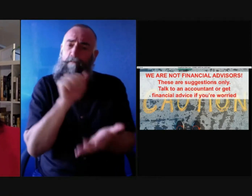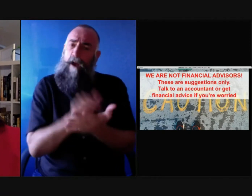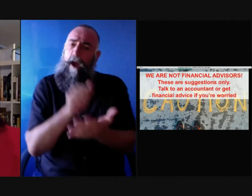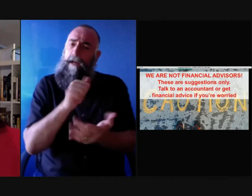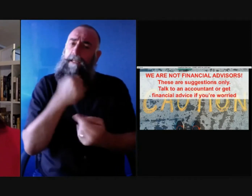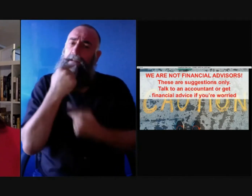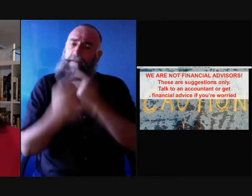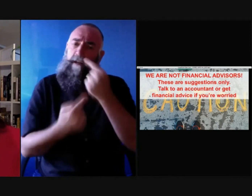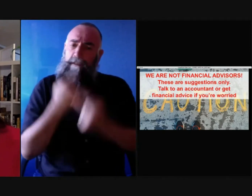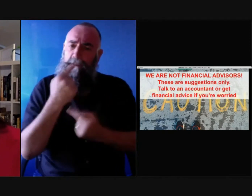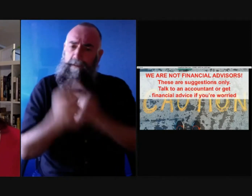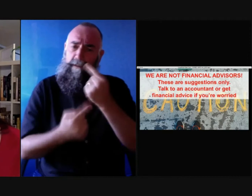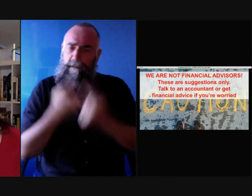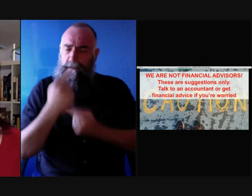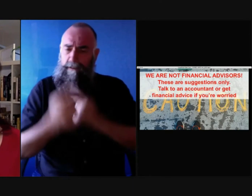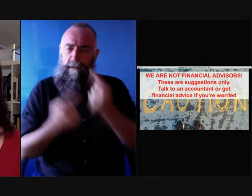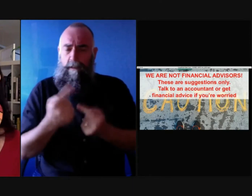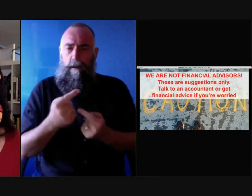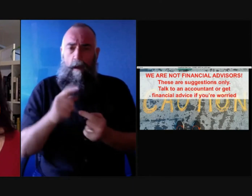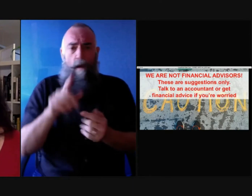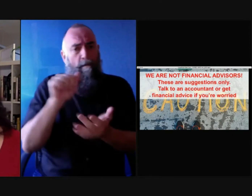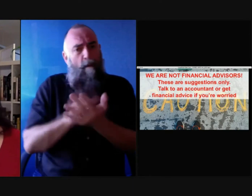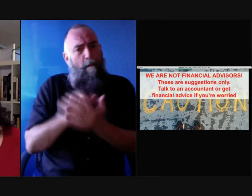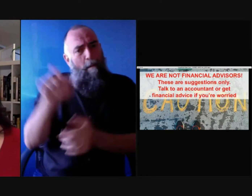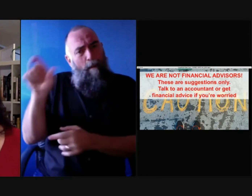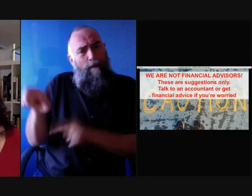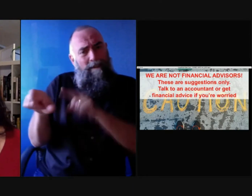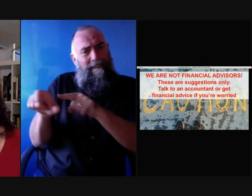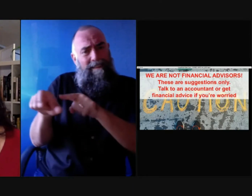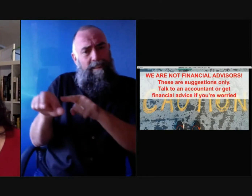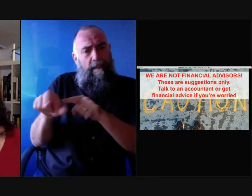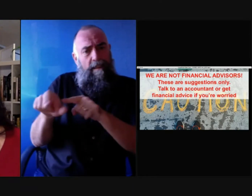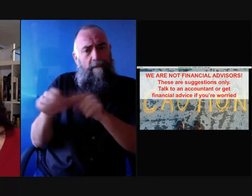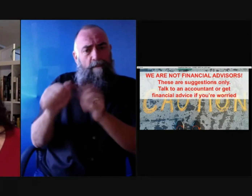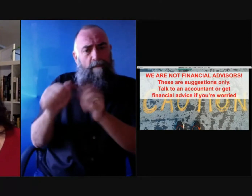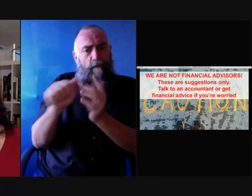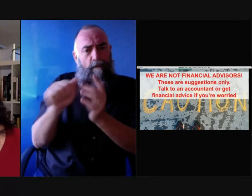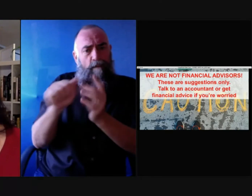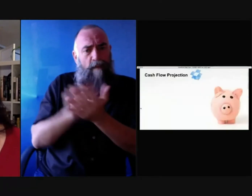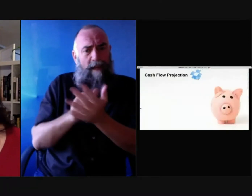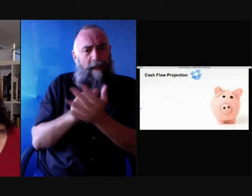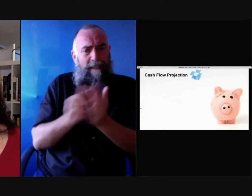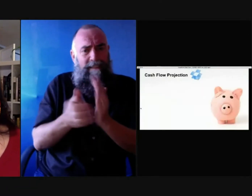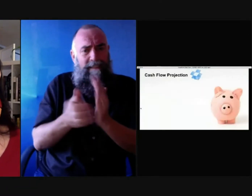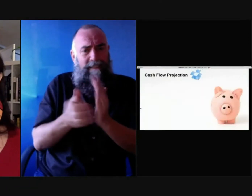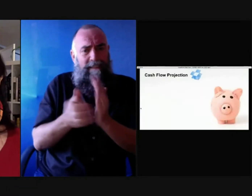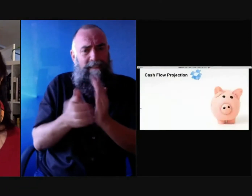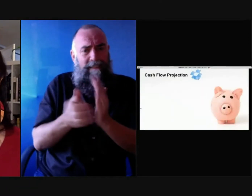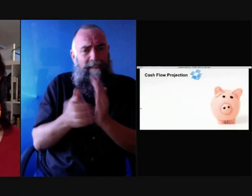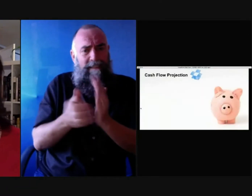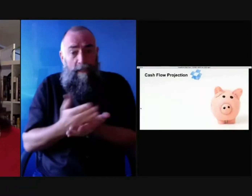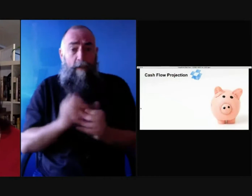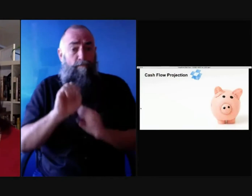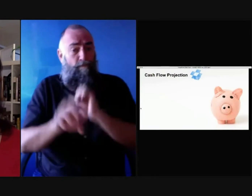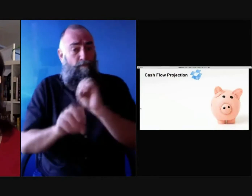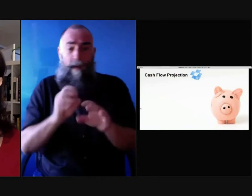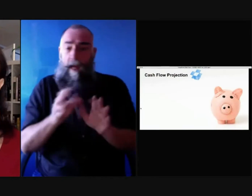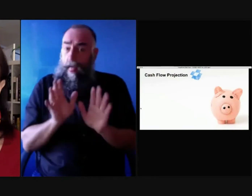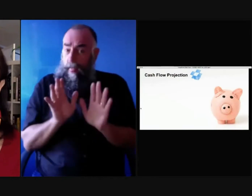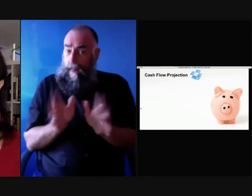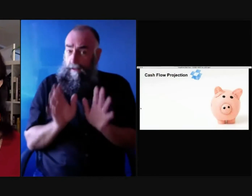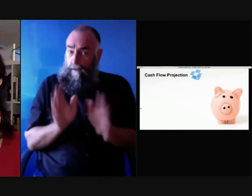people. I'm just going to be sharing some resources with you and some ideas. So the first idea, the